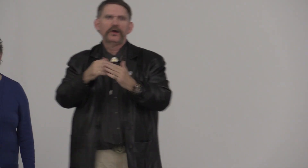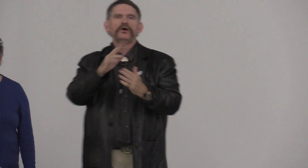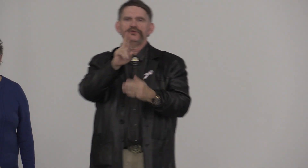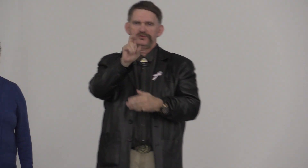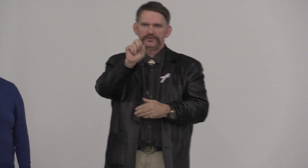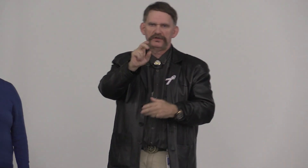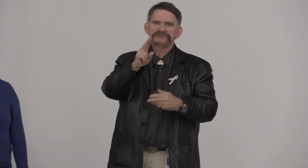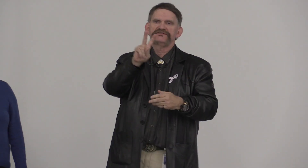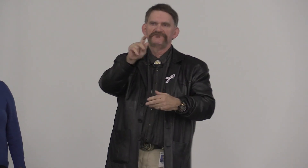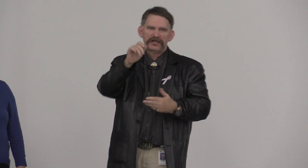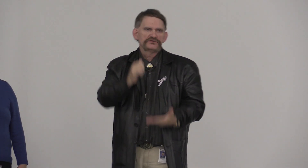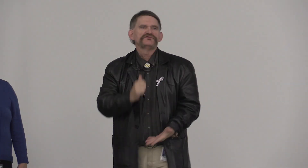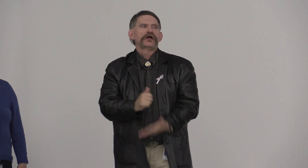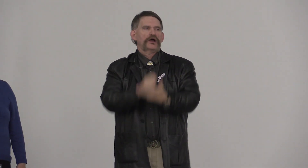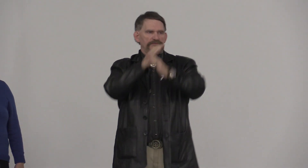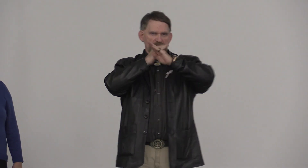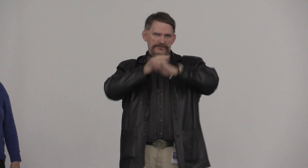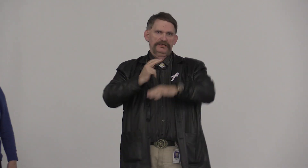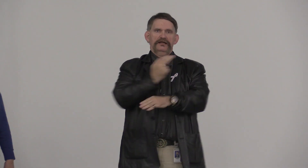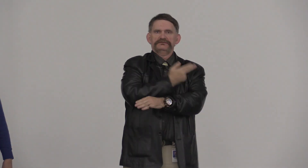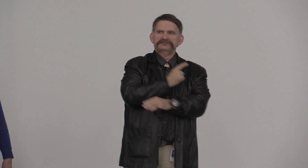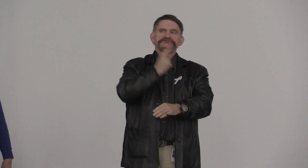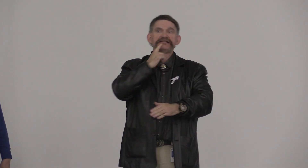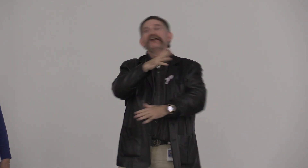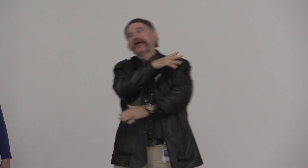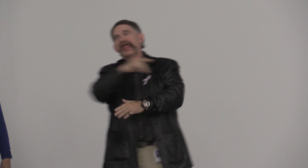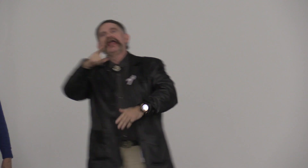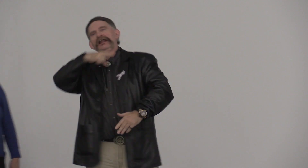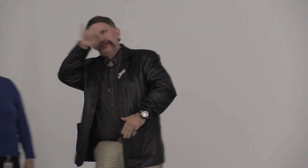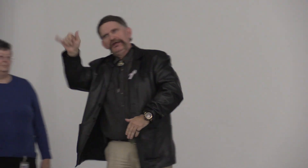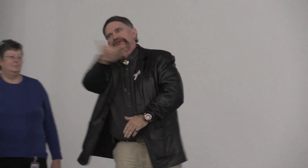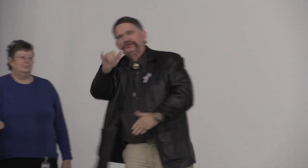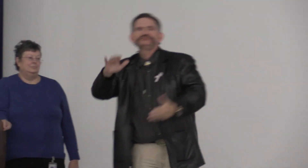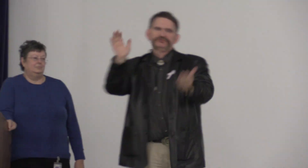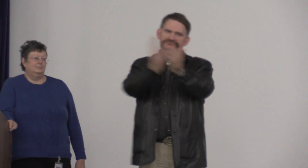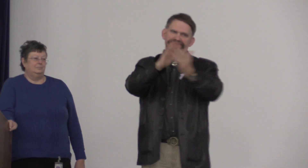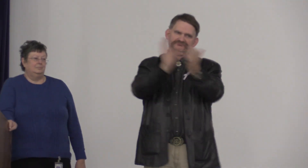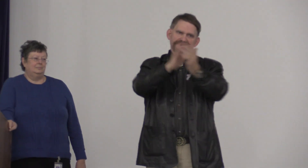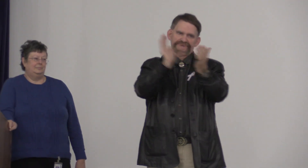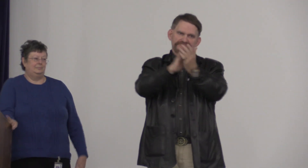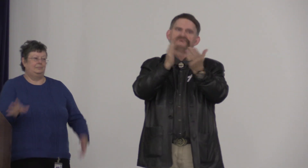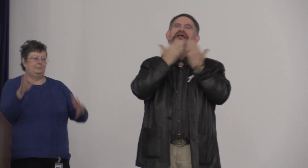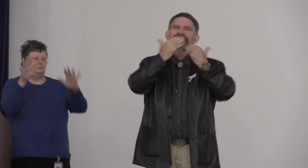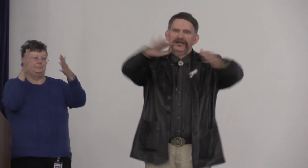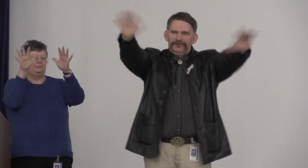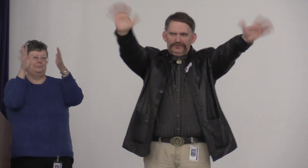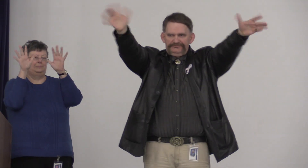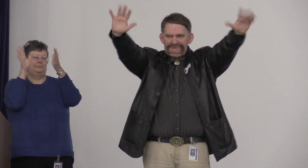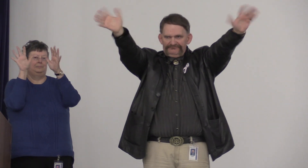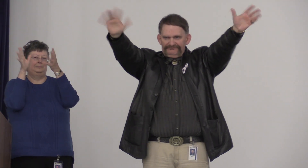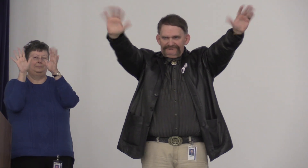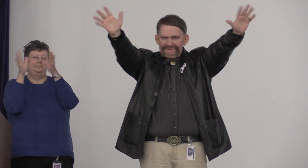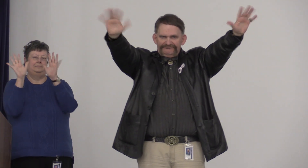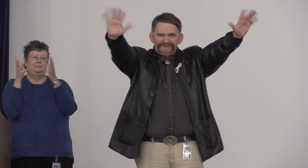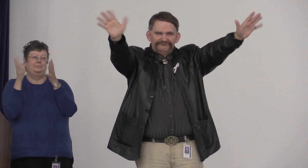States. So I want to say thank you to all of our U.S. veterans who help protect us, deaf and hearing both. Thank you.